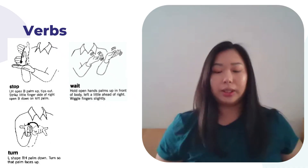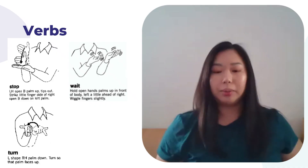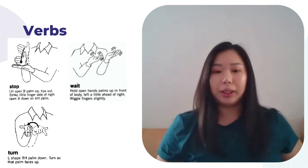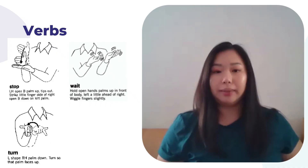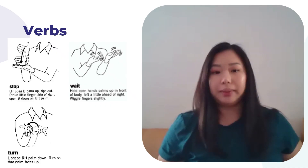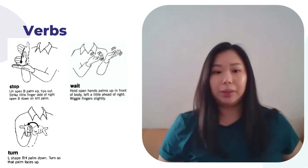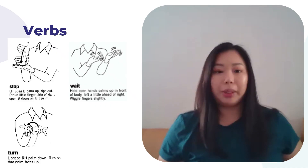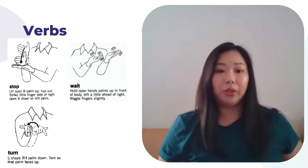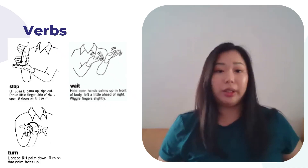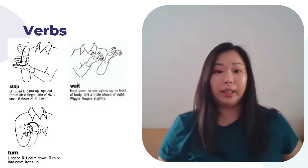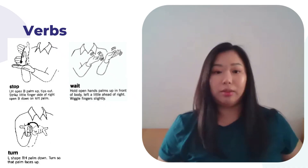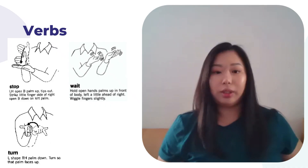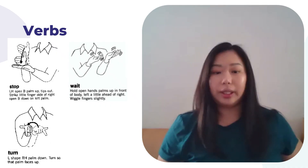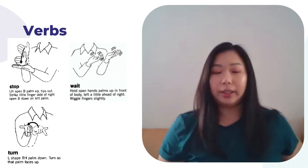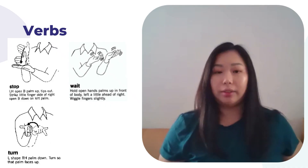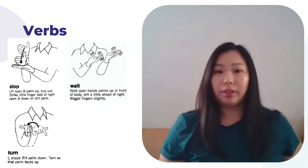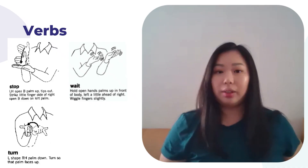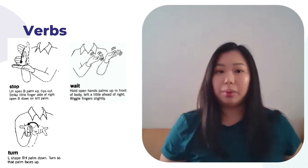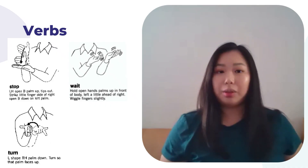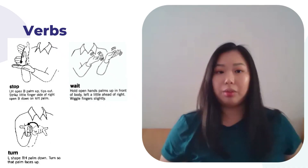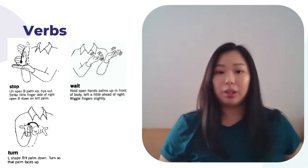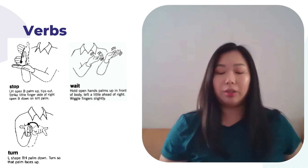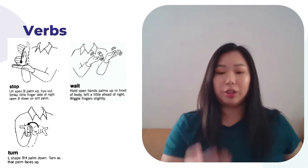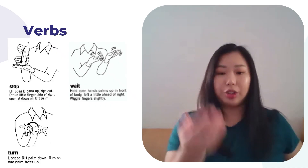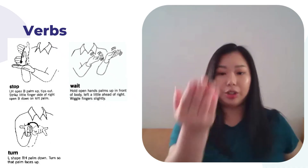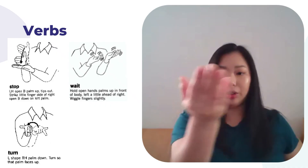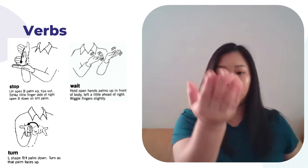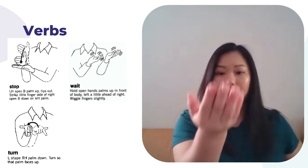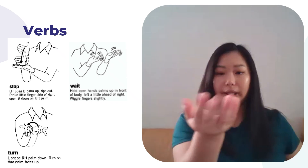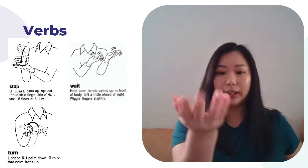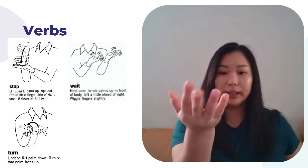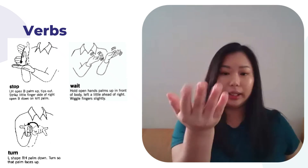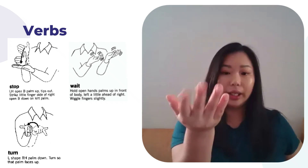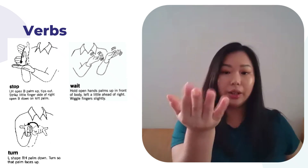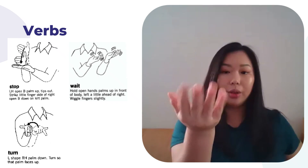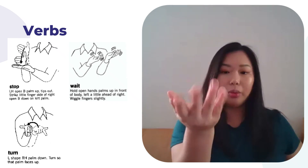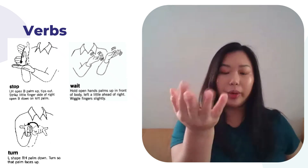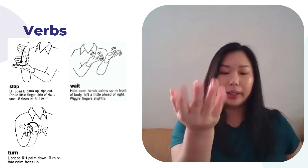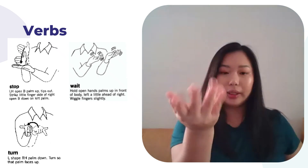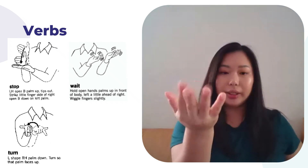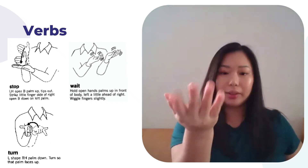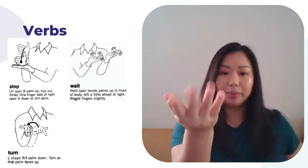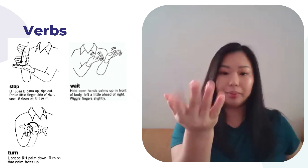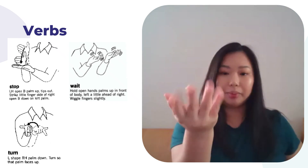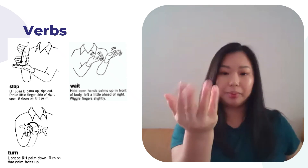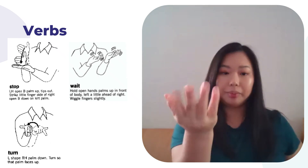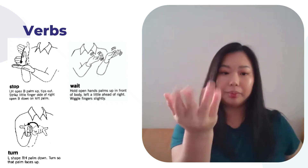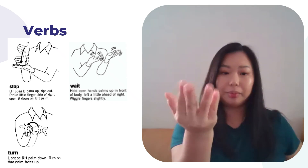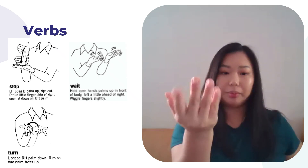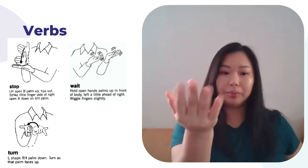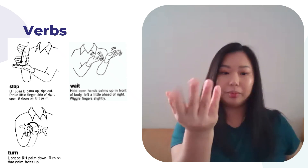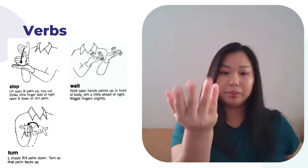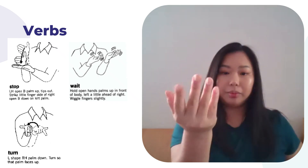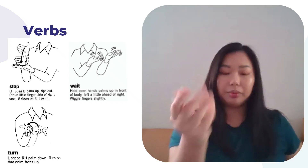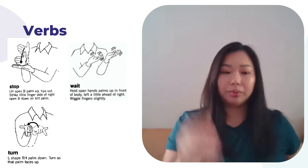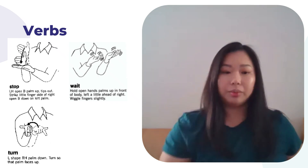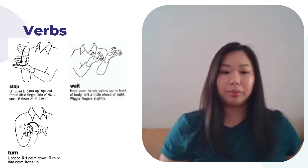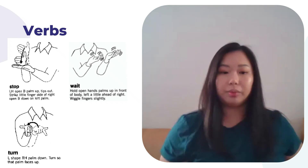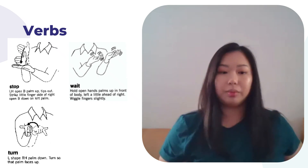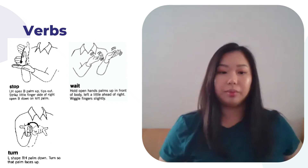Or sometimes you might only have one hand available, and we'll often just use one hand and say, wait.